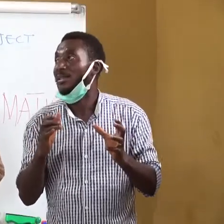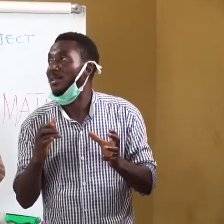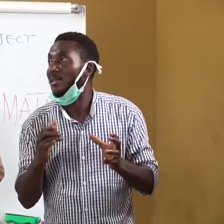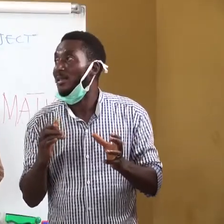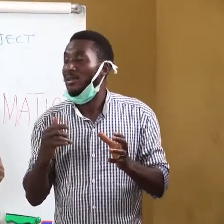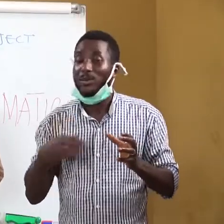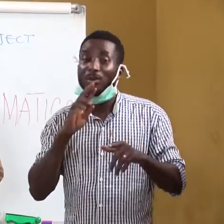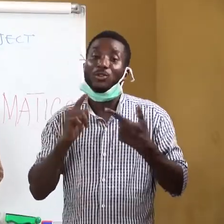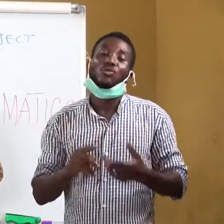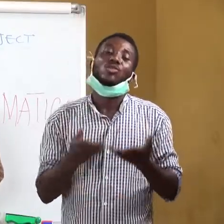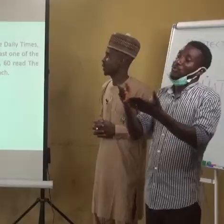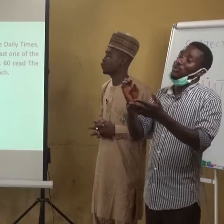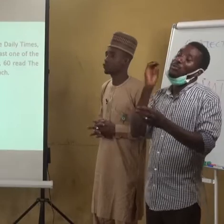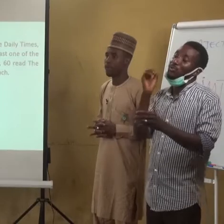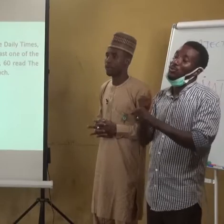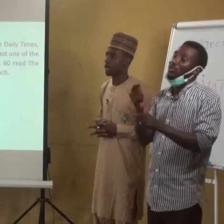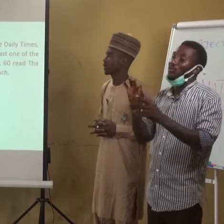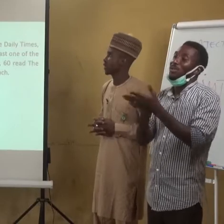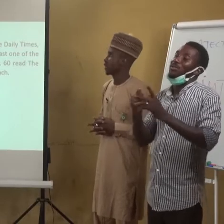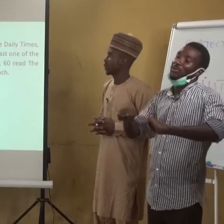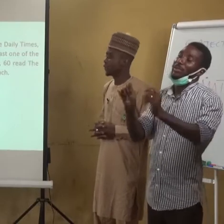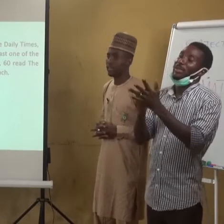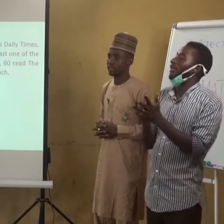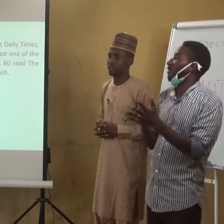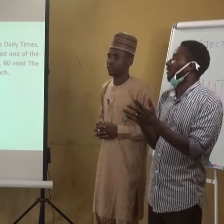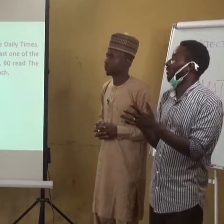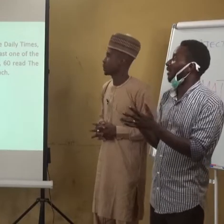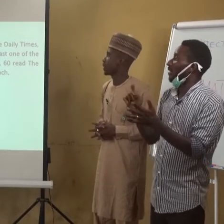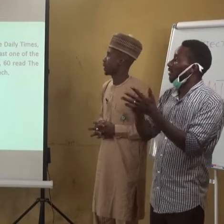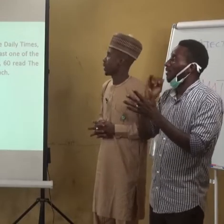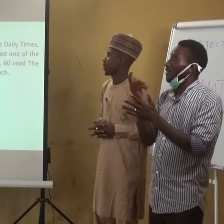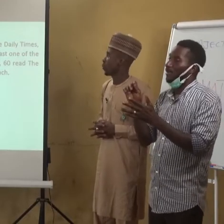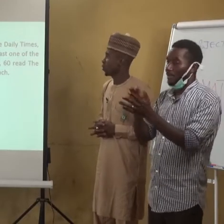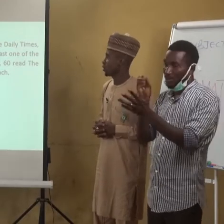of 290 newspaper readers,